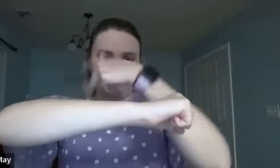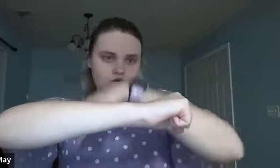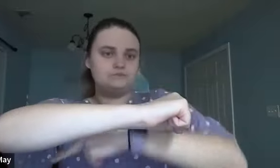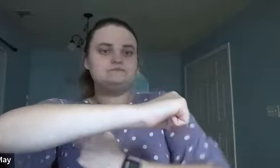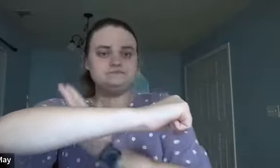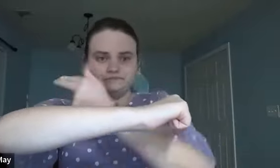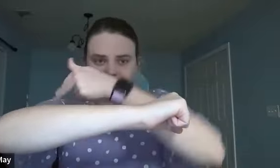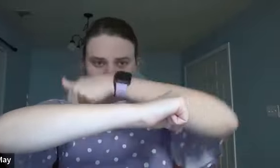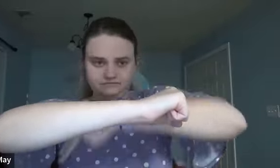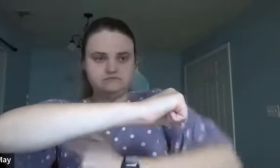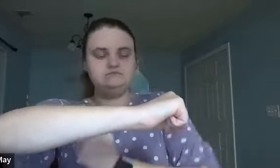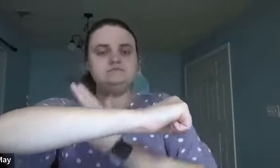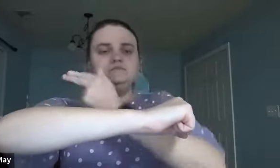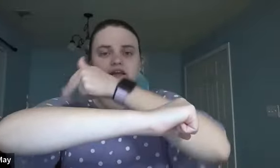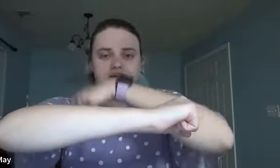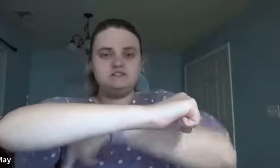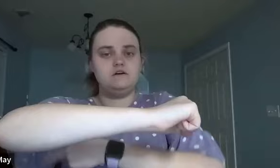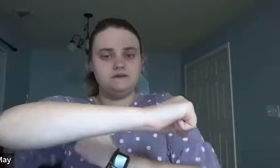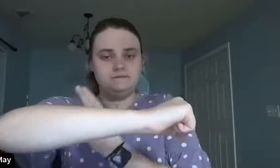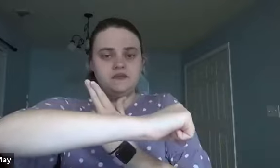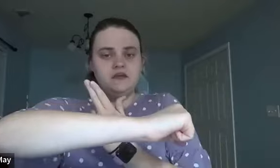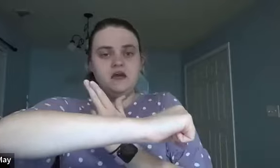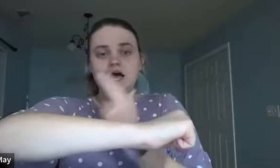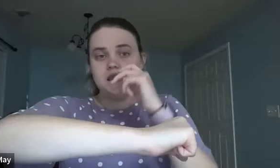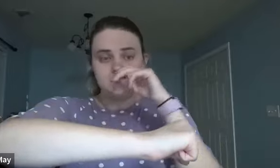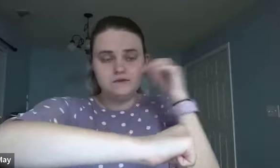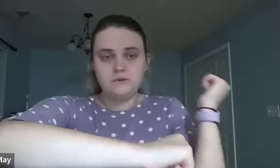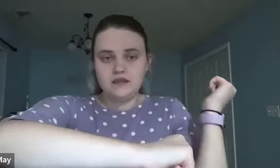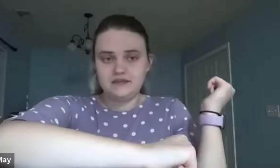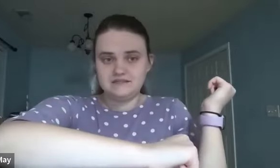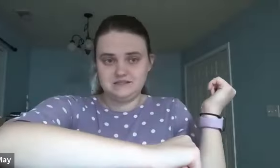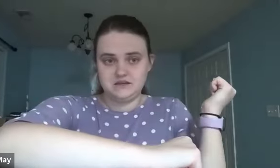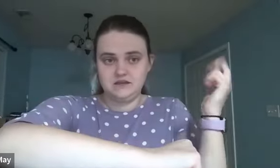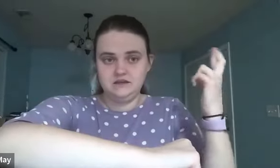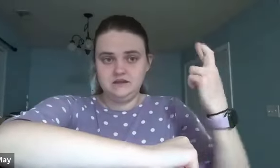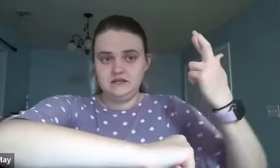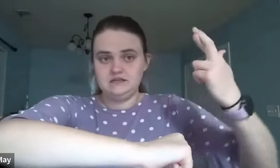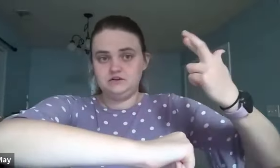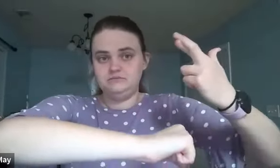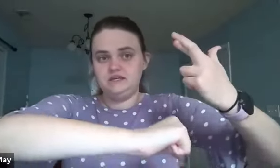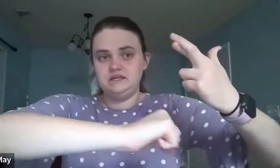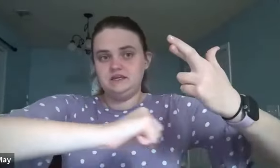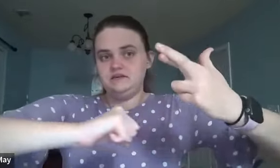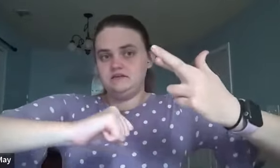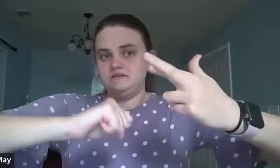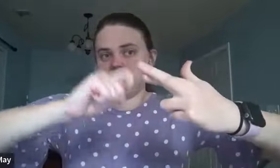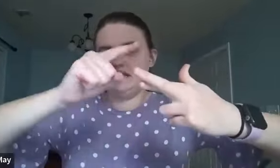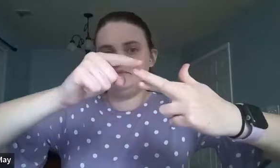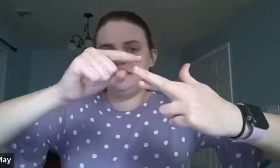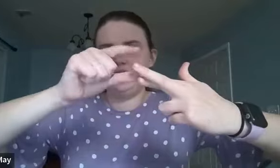water. And that's dolphin. Another way that it's done is it'll be same, but